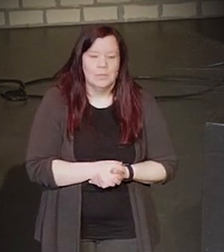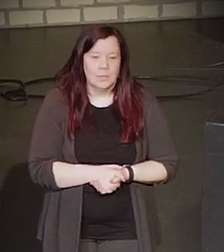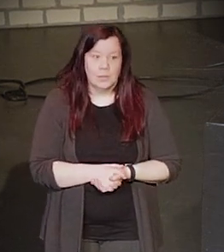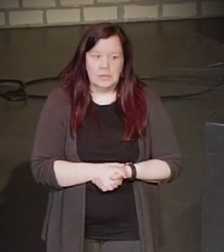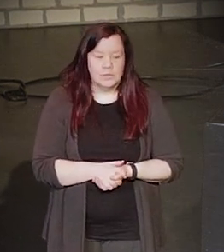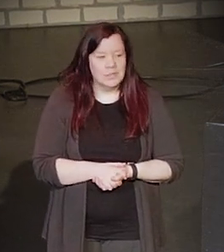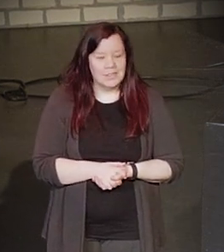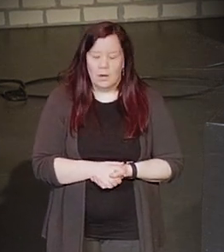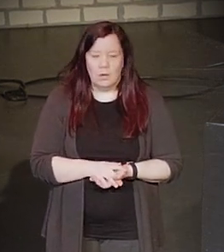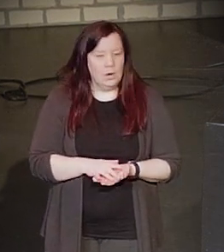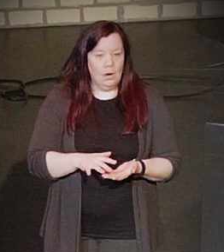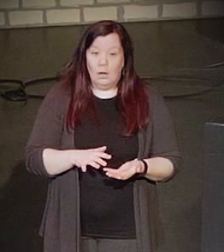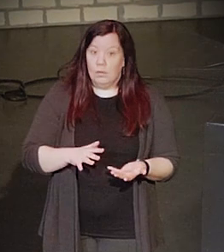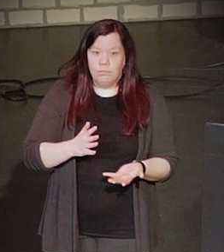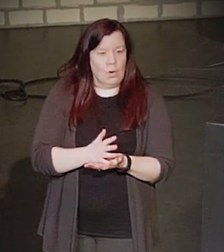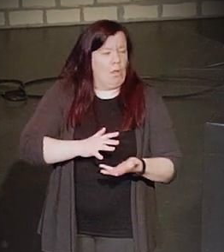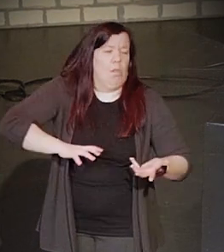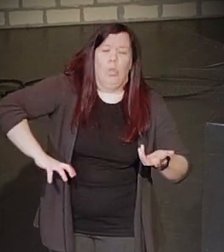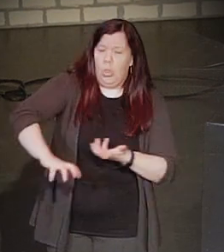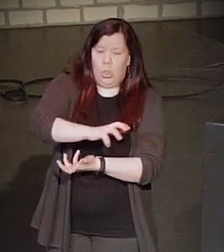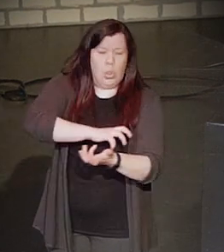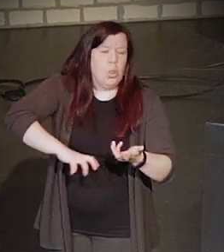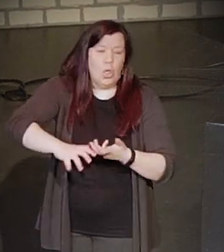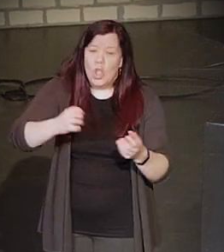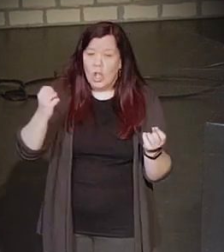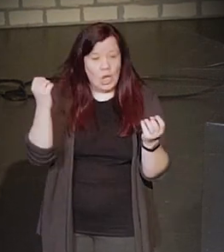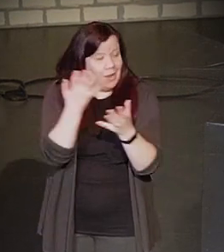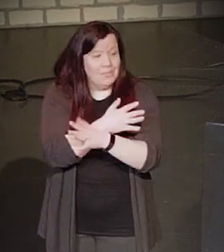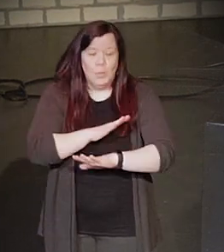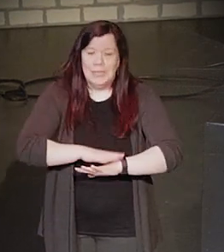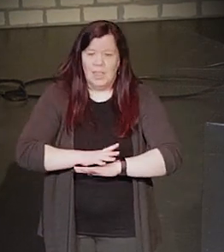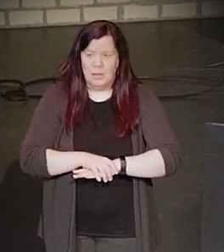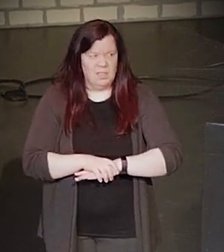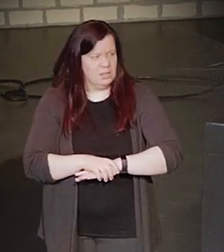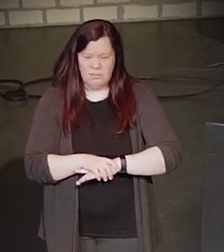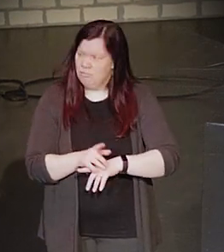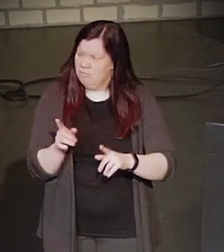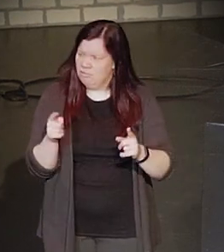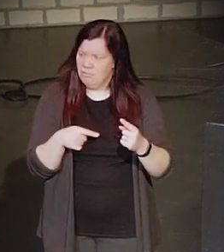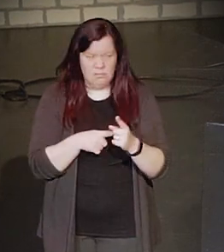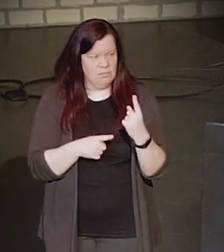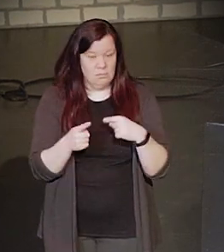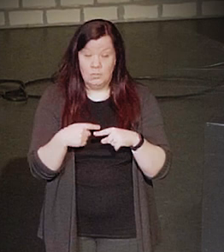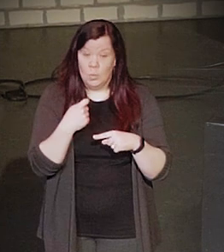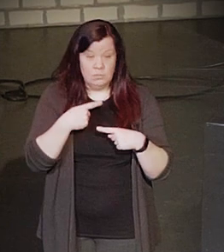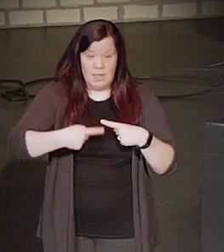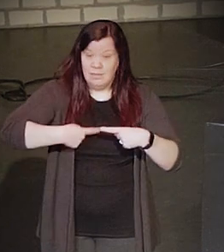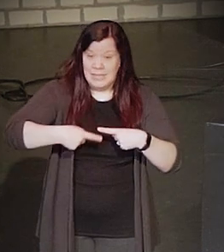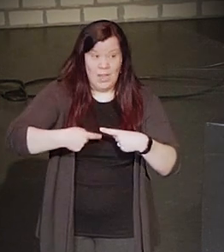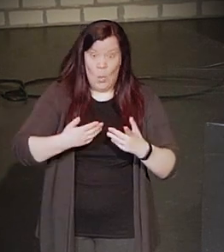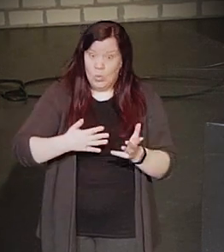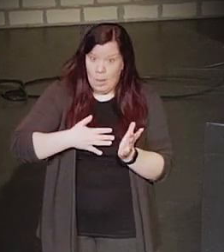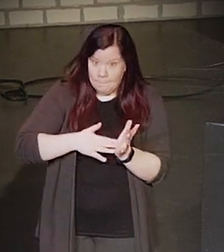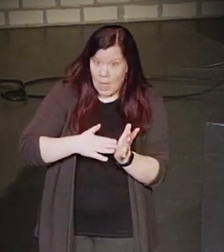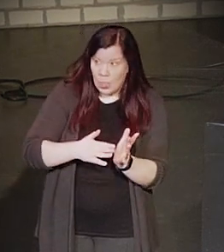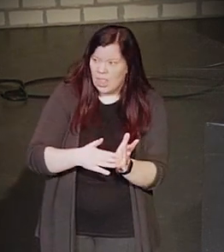It is a completely confusing period of time in which from year to year, month